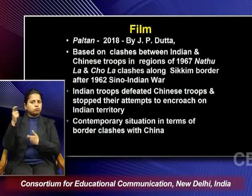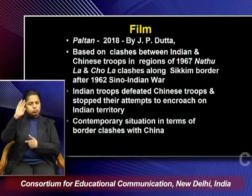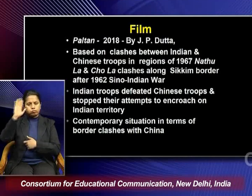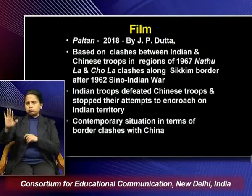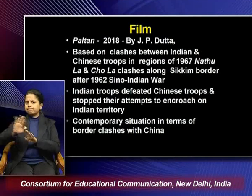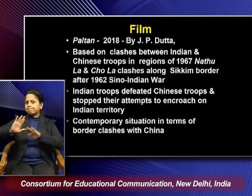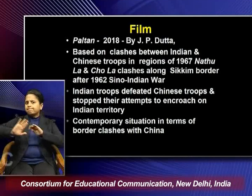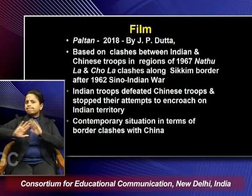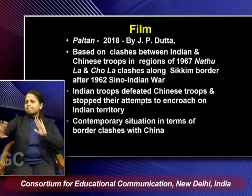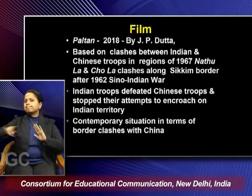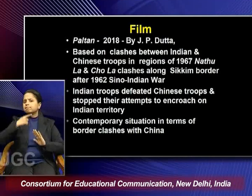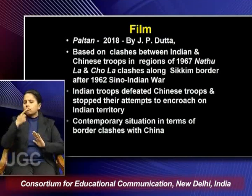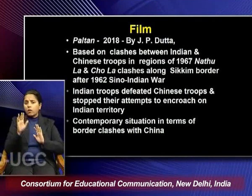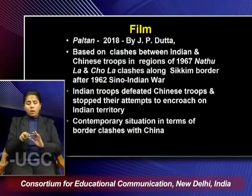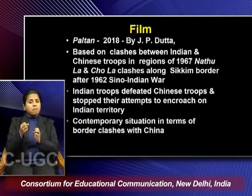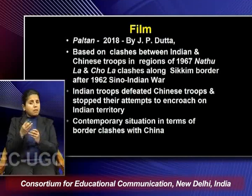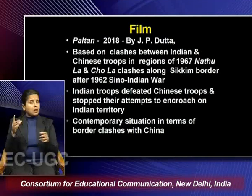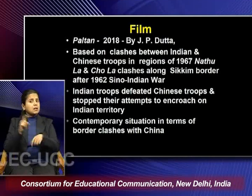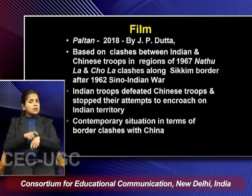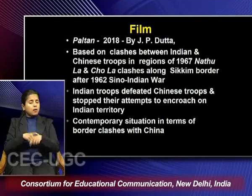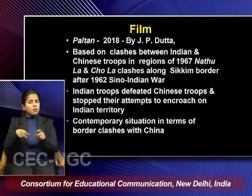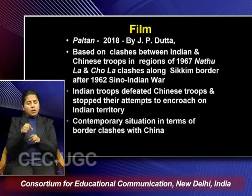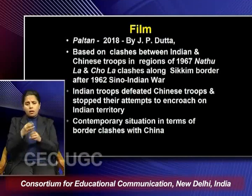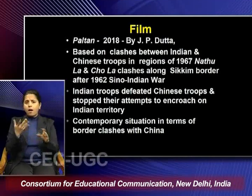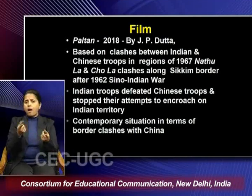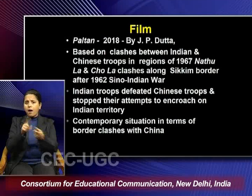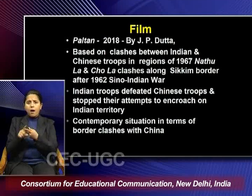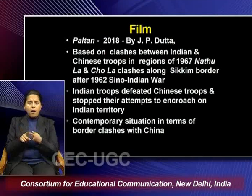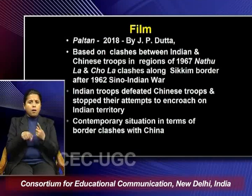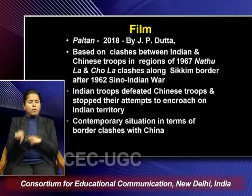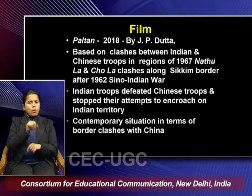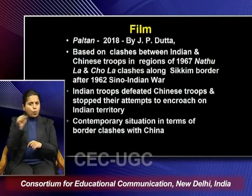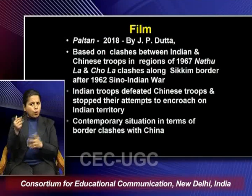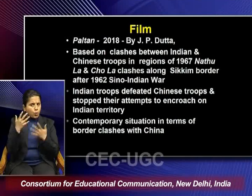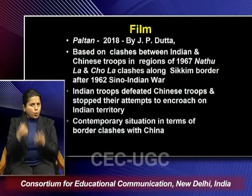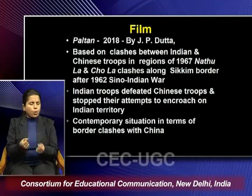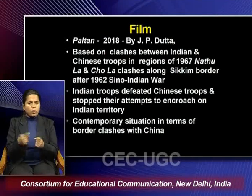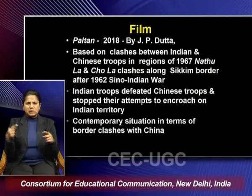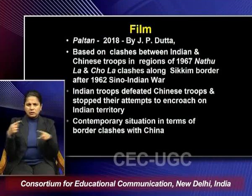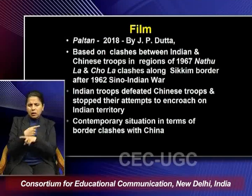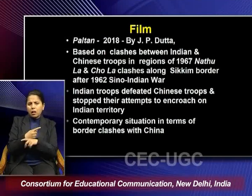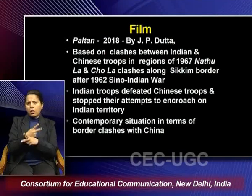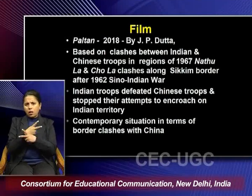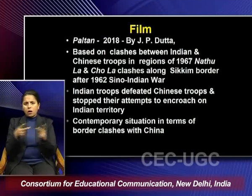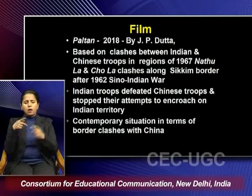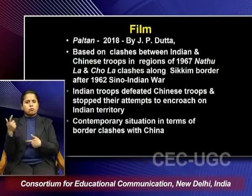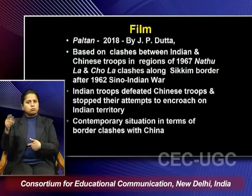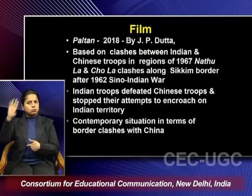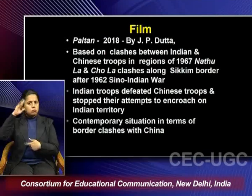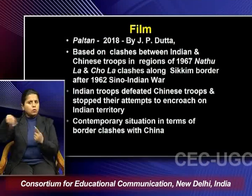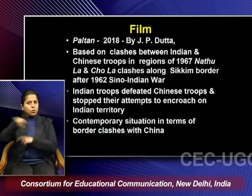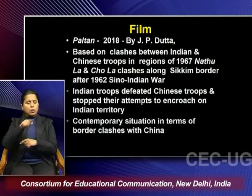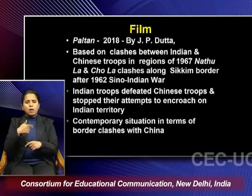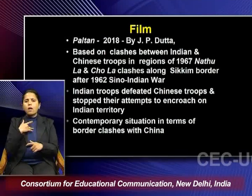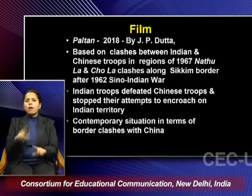a times because of such kind of skirmishes, such kind of conflicts, soldiers, they have to lose